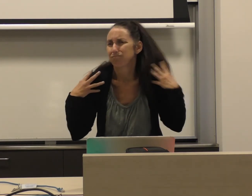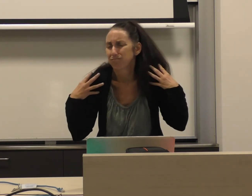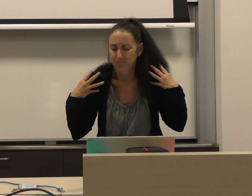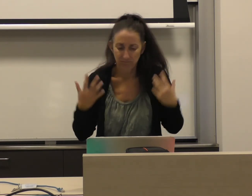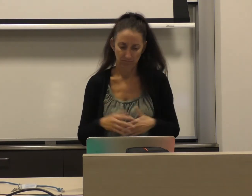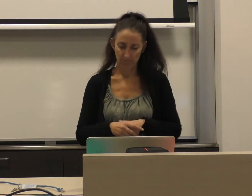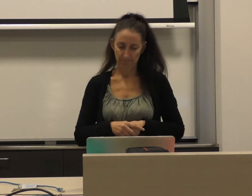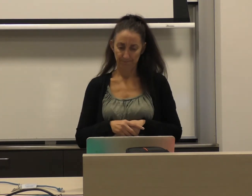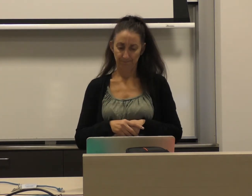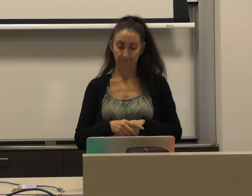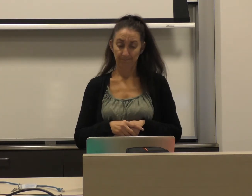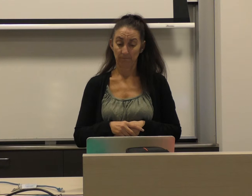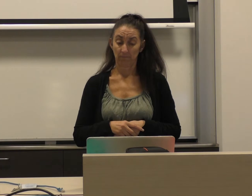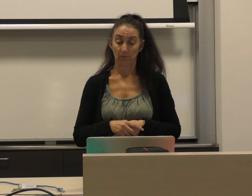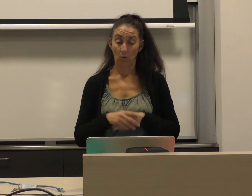their shoulders forward.